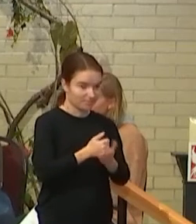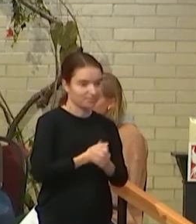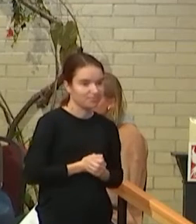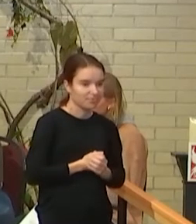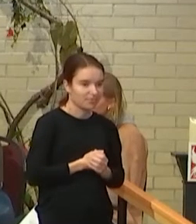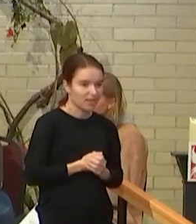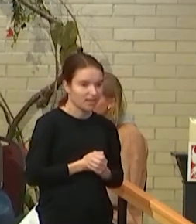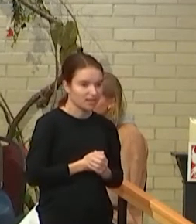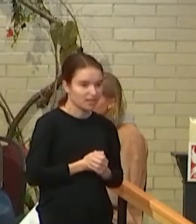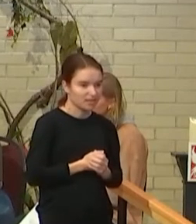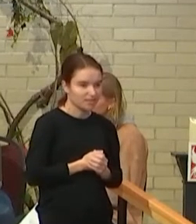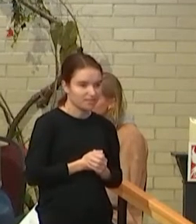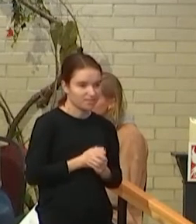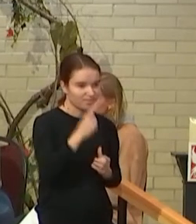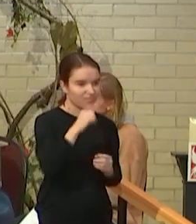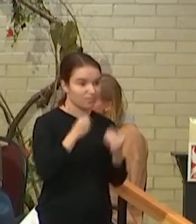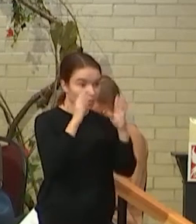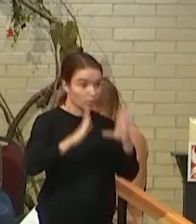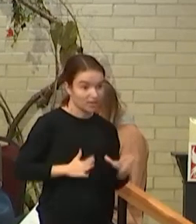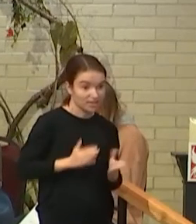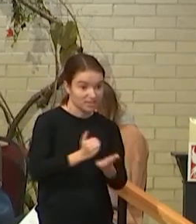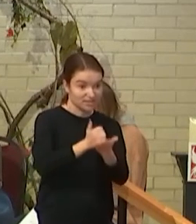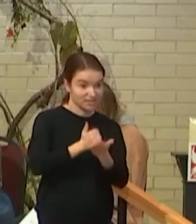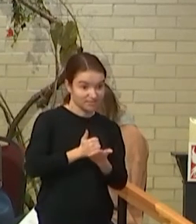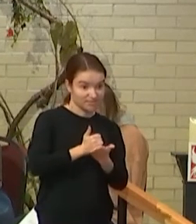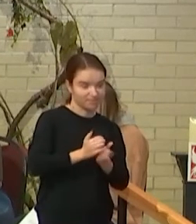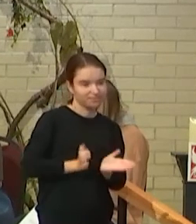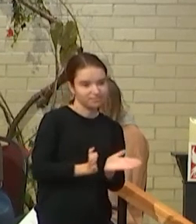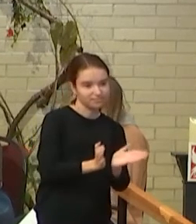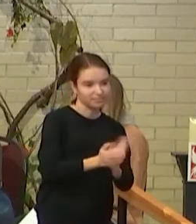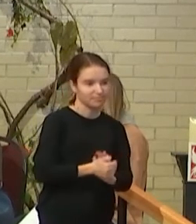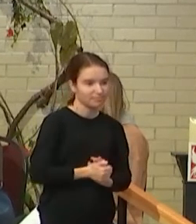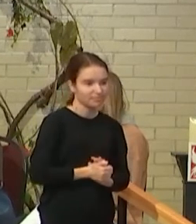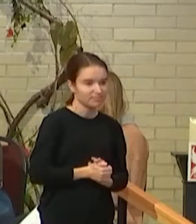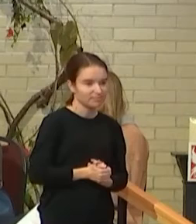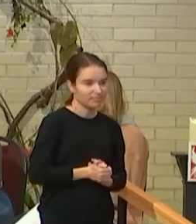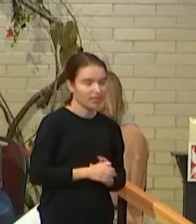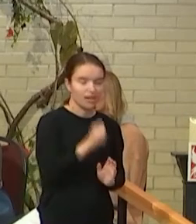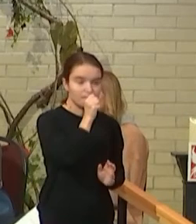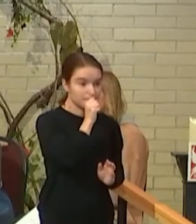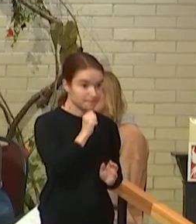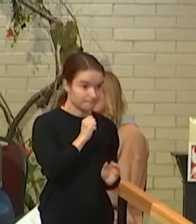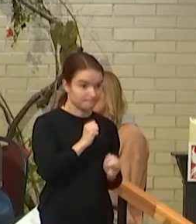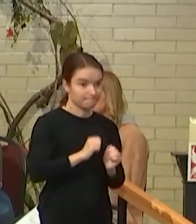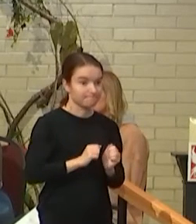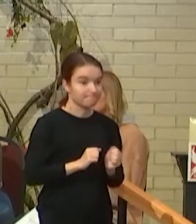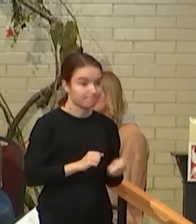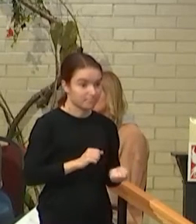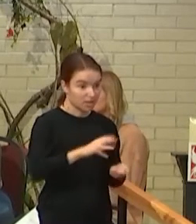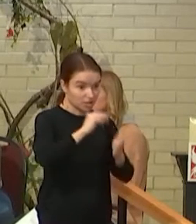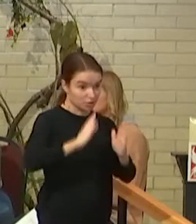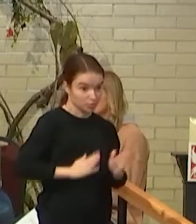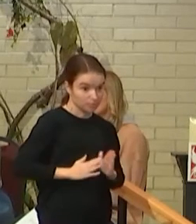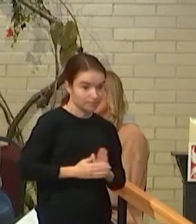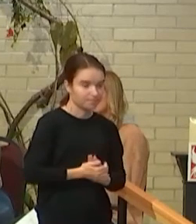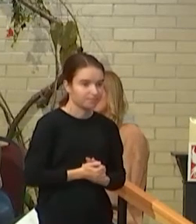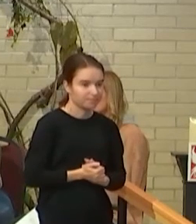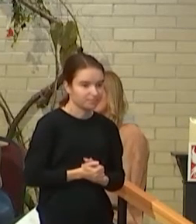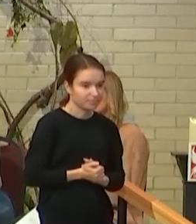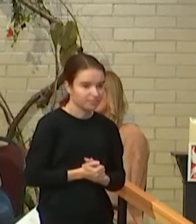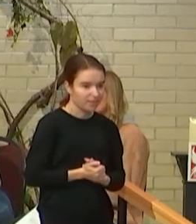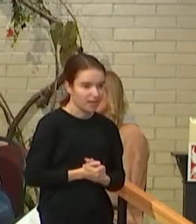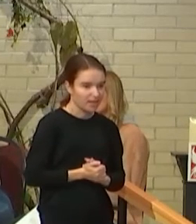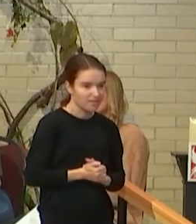like professors helping in academic setting, I think just being patient with students, which I think many professors already do, and I